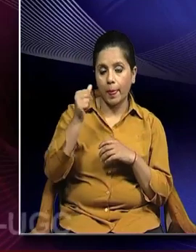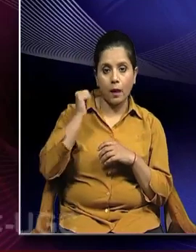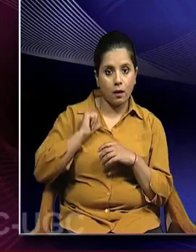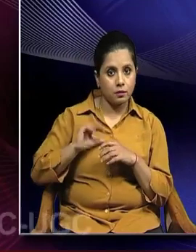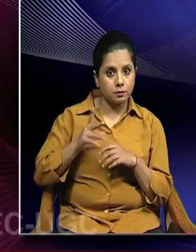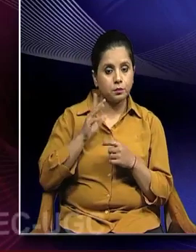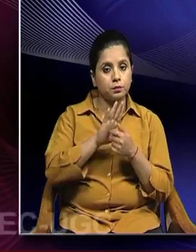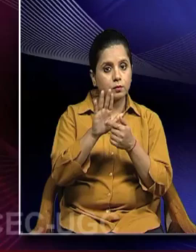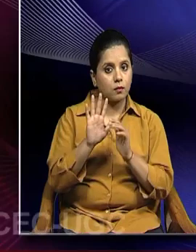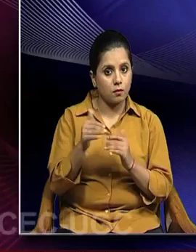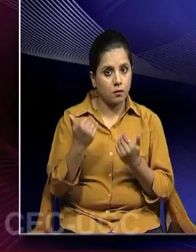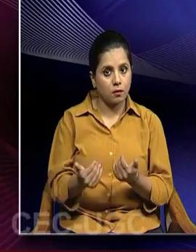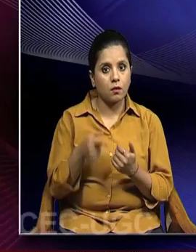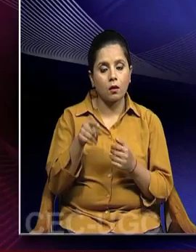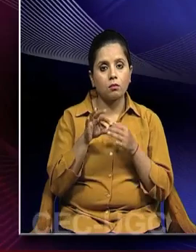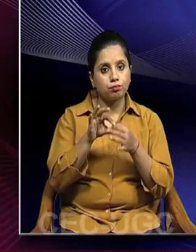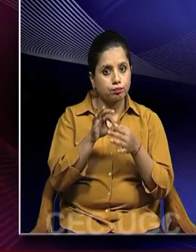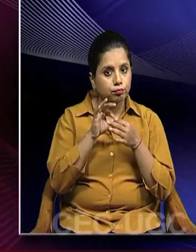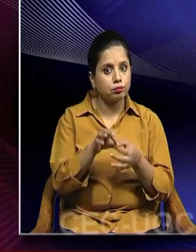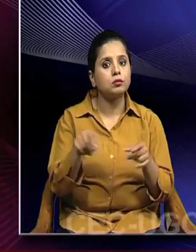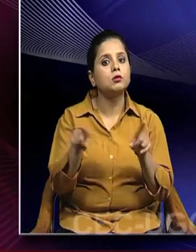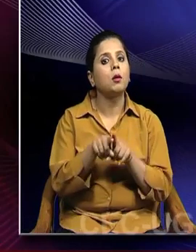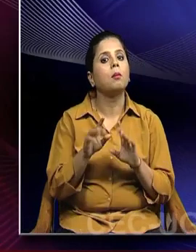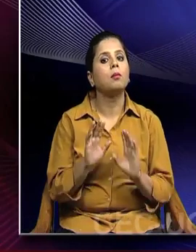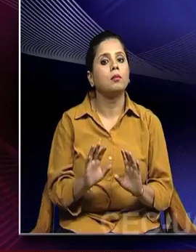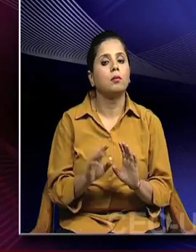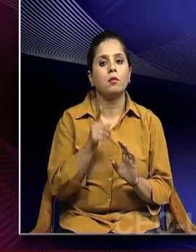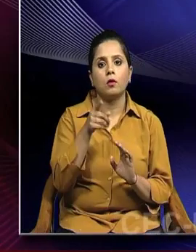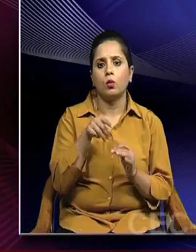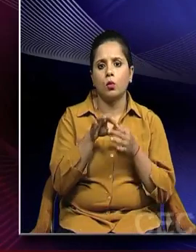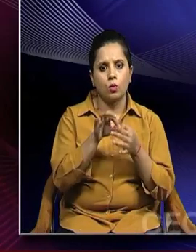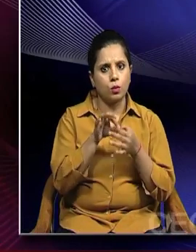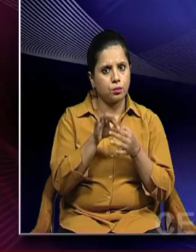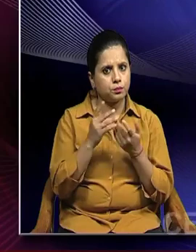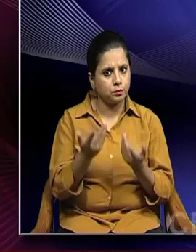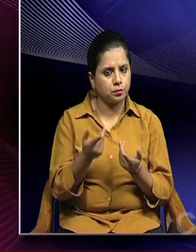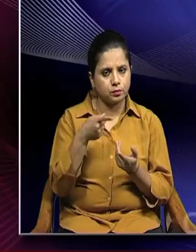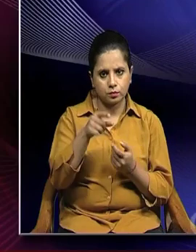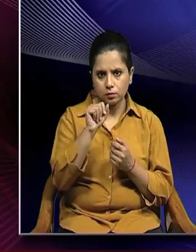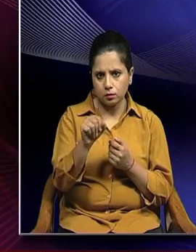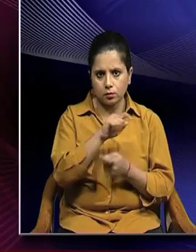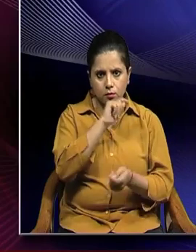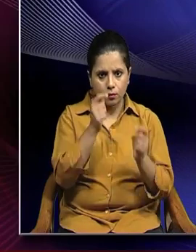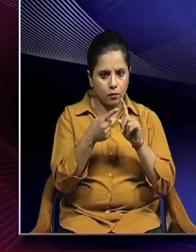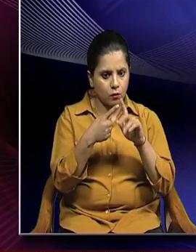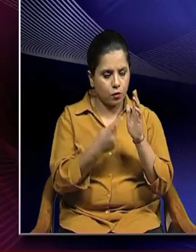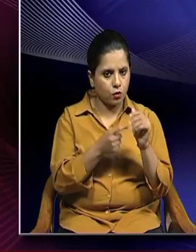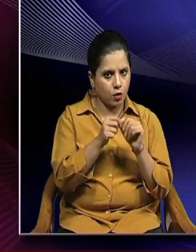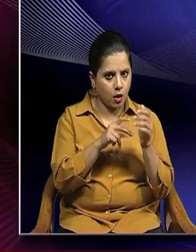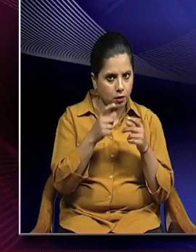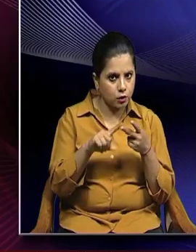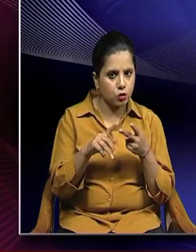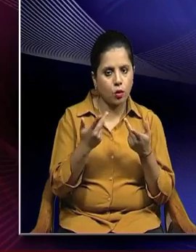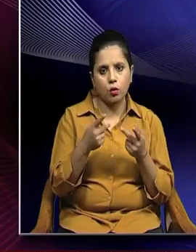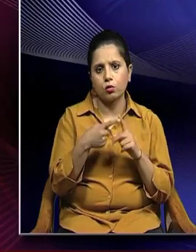they represent 3 types of relationships also, whether your relationship is of transactional in nature or transformational